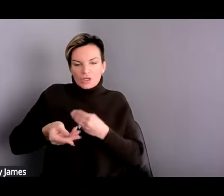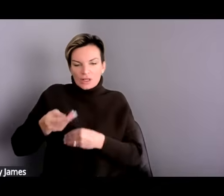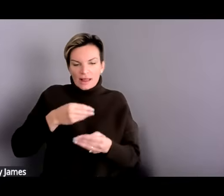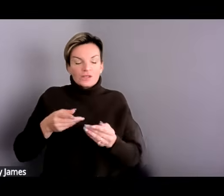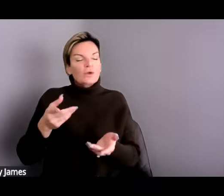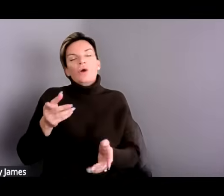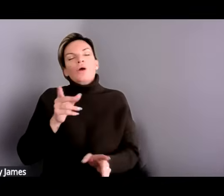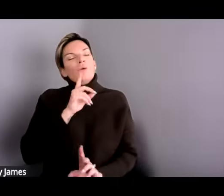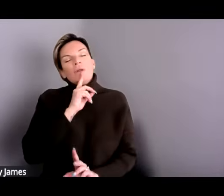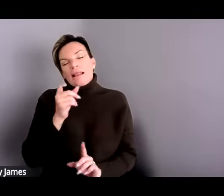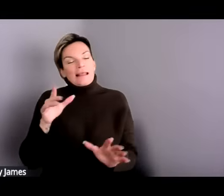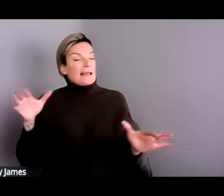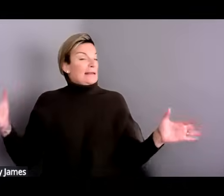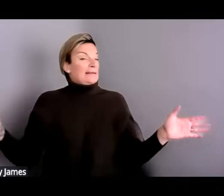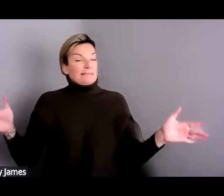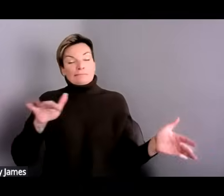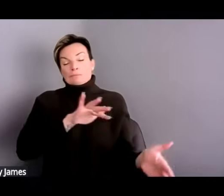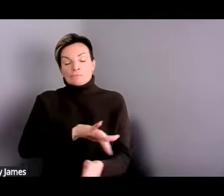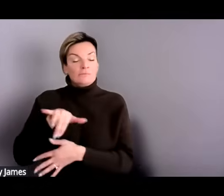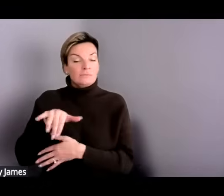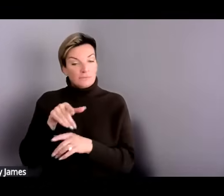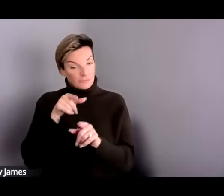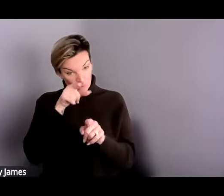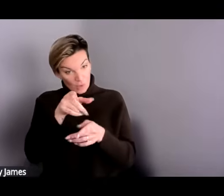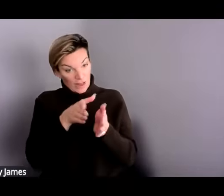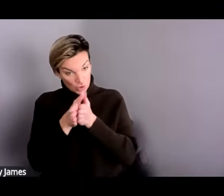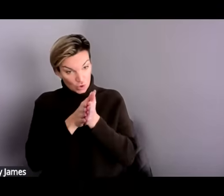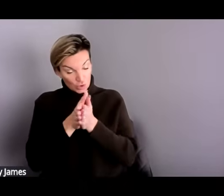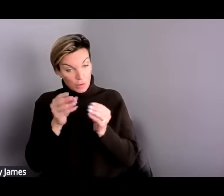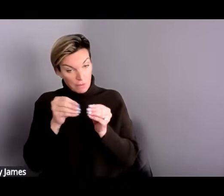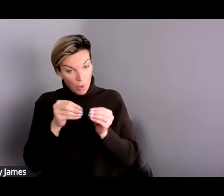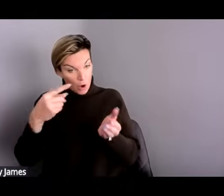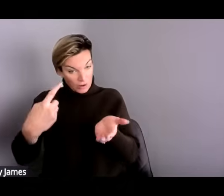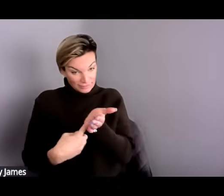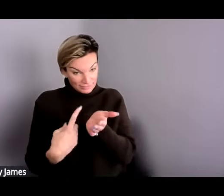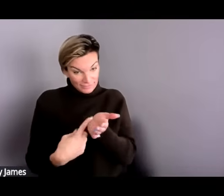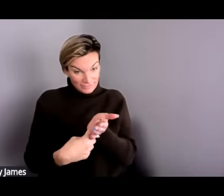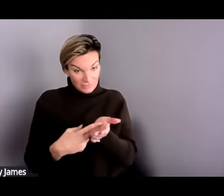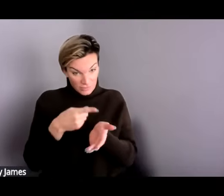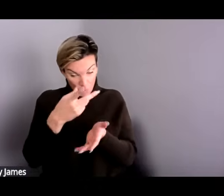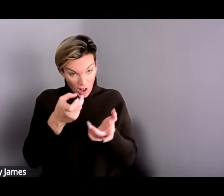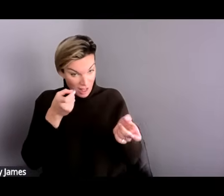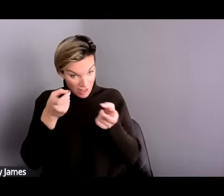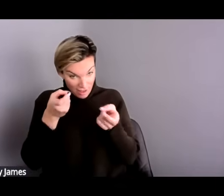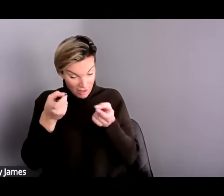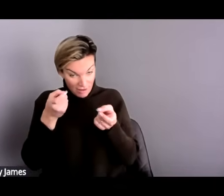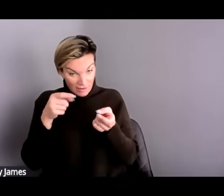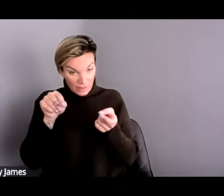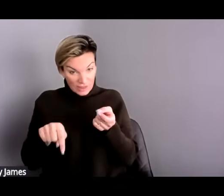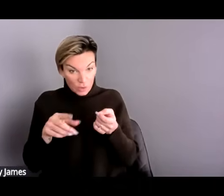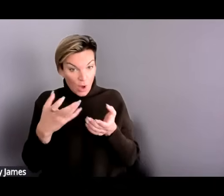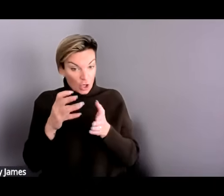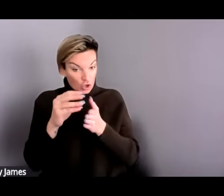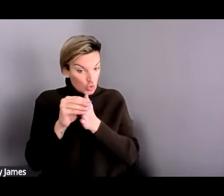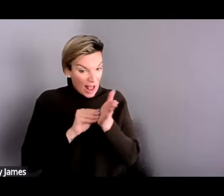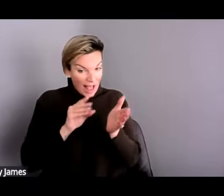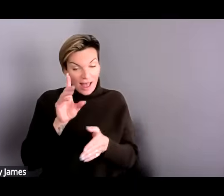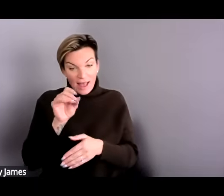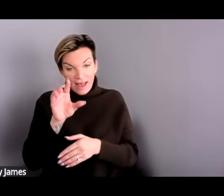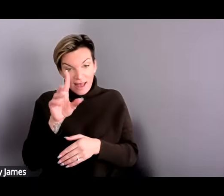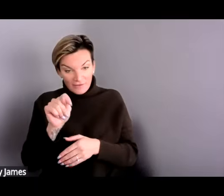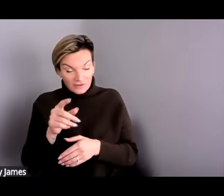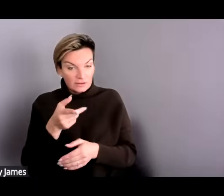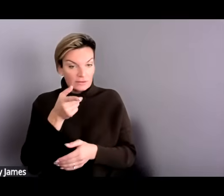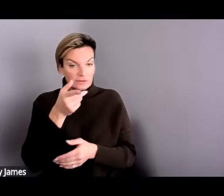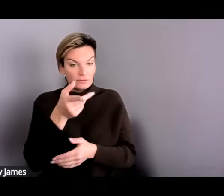board's interested in? And how does the board want to handle it? Do you want to draft? Do you want a draft? Do you want to bring